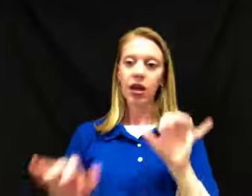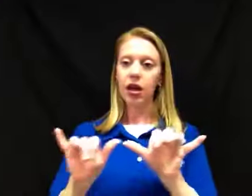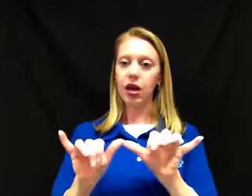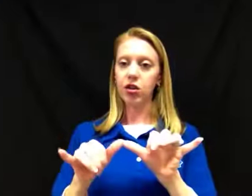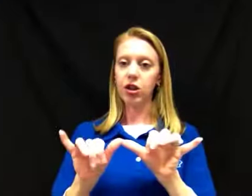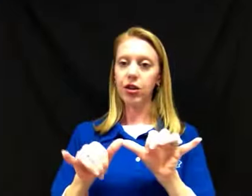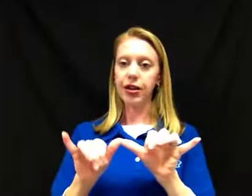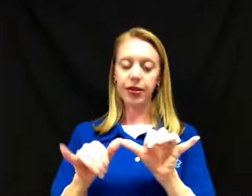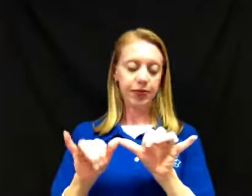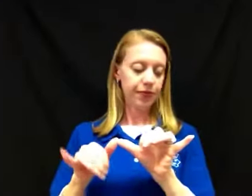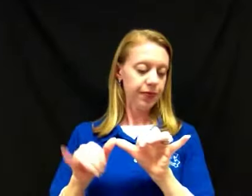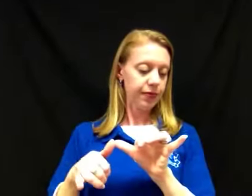engineering,